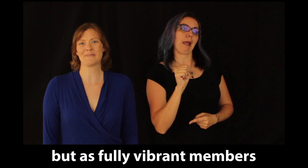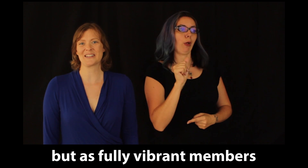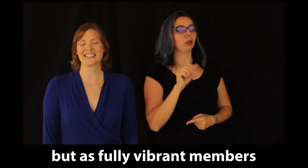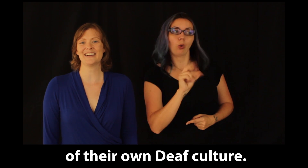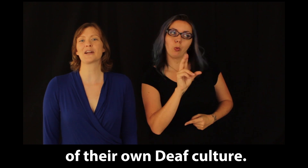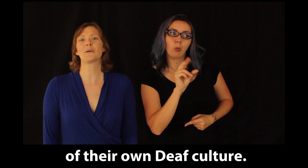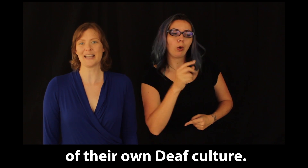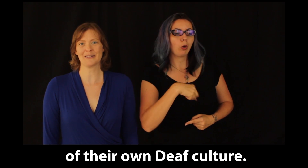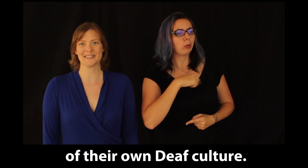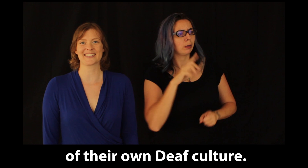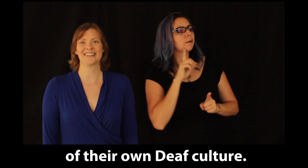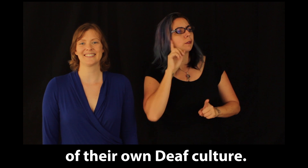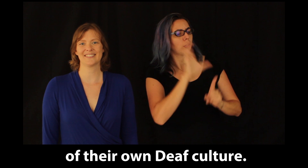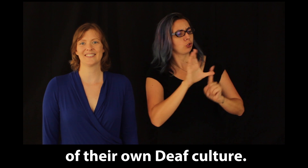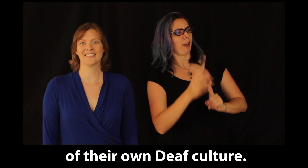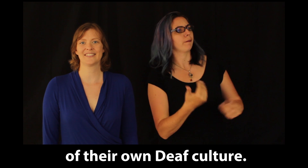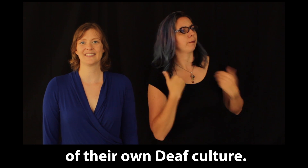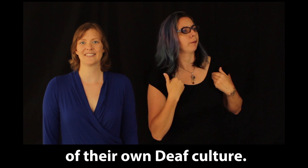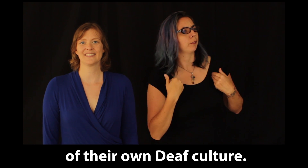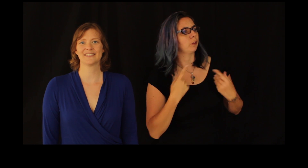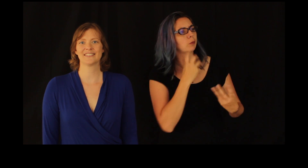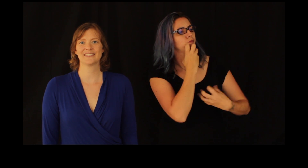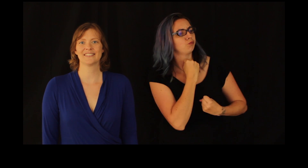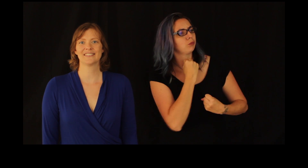vibrant members of their own deaf culture.